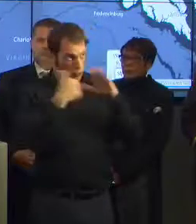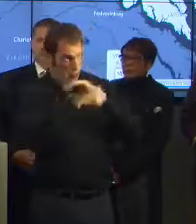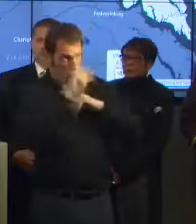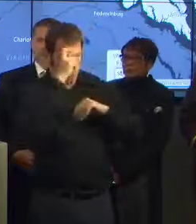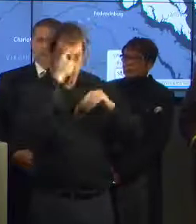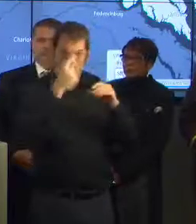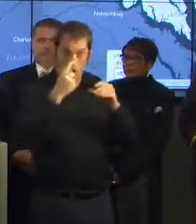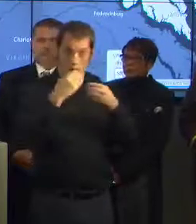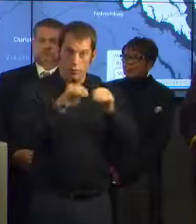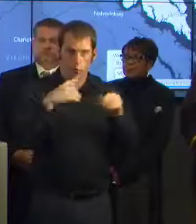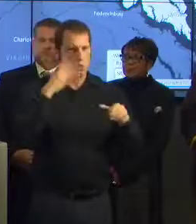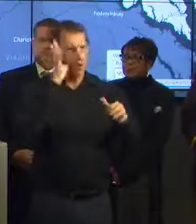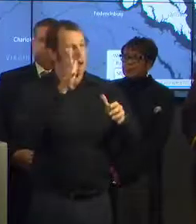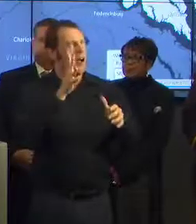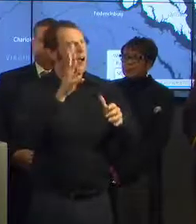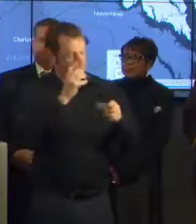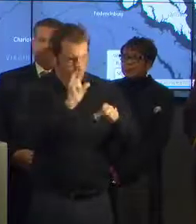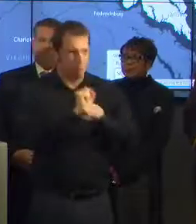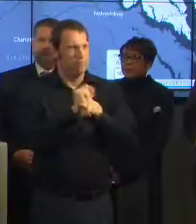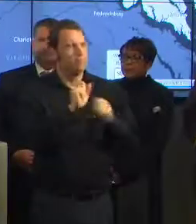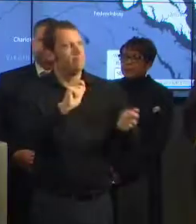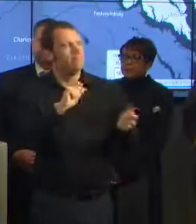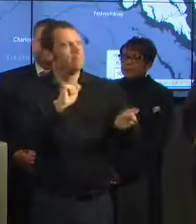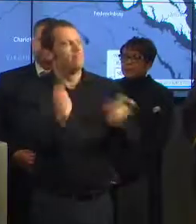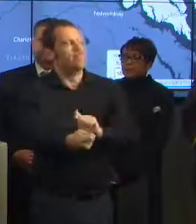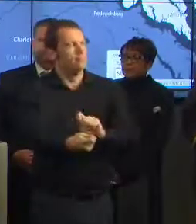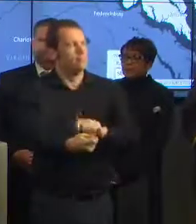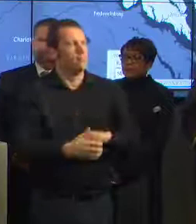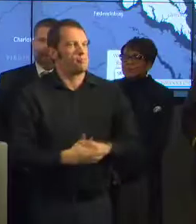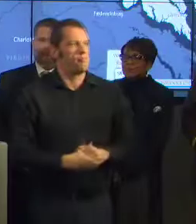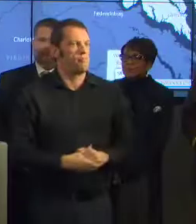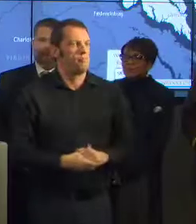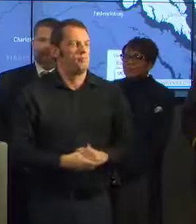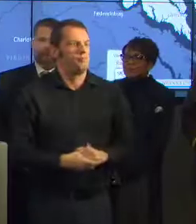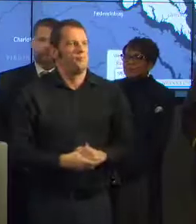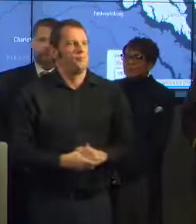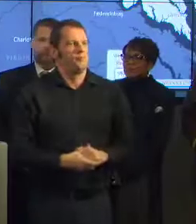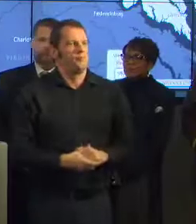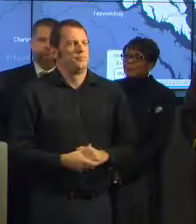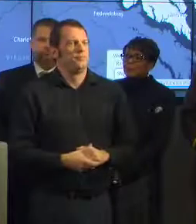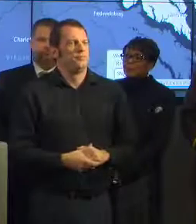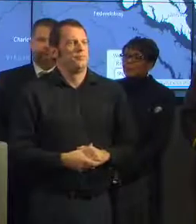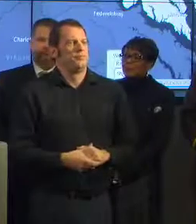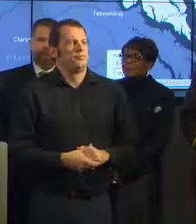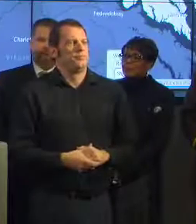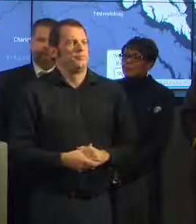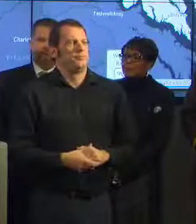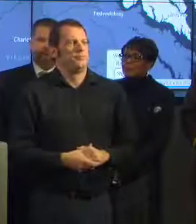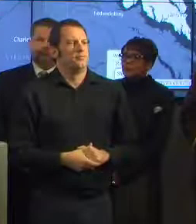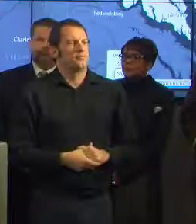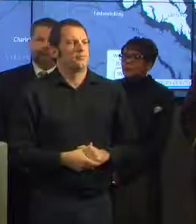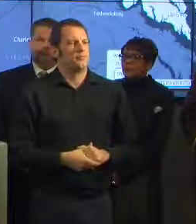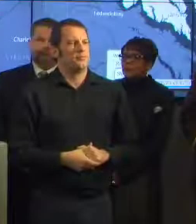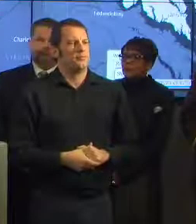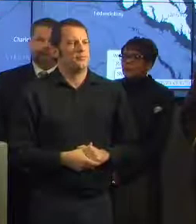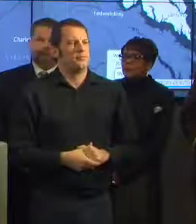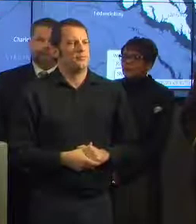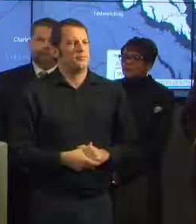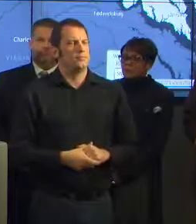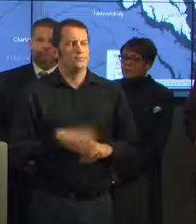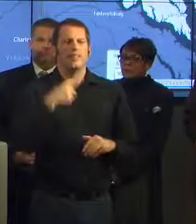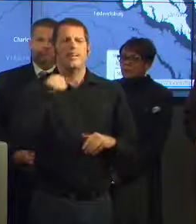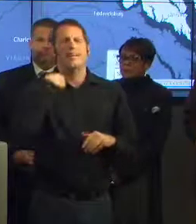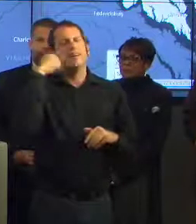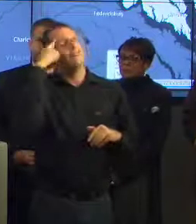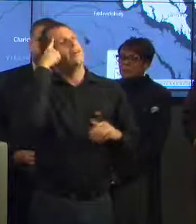day. I was getting in my county car and the fire radio went off and alerted for a 28-year-old overdose victim